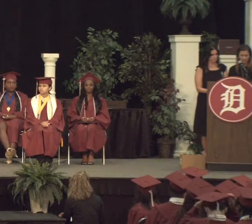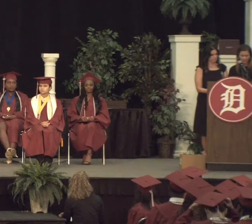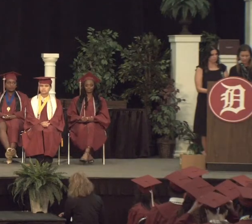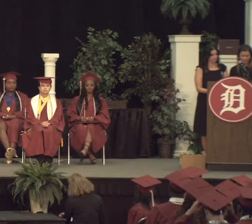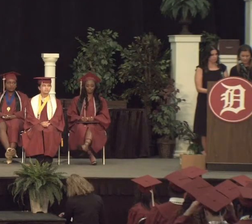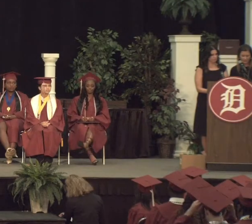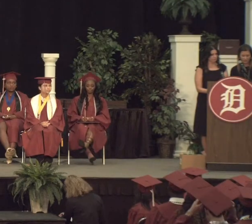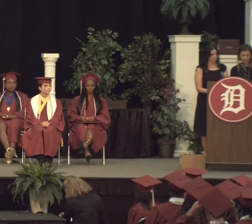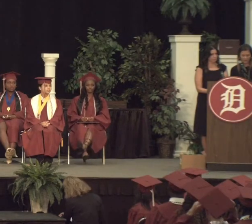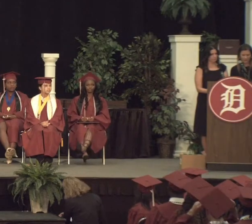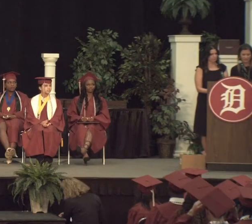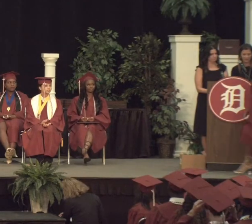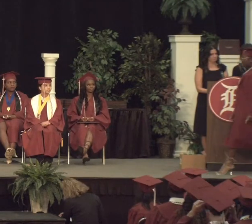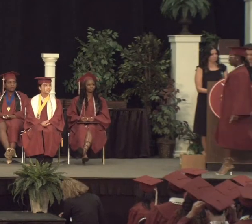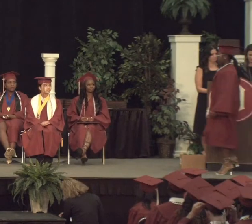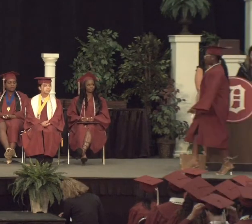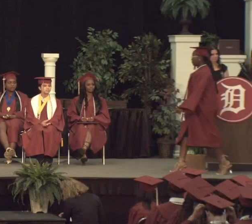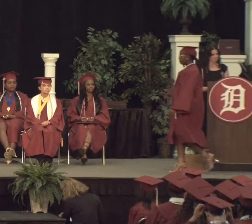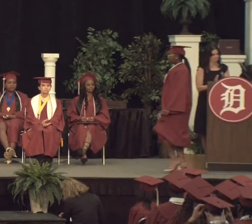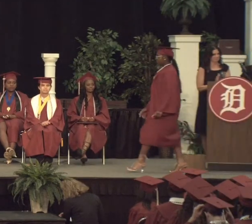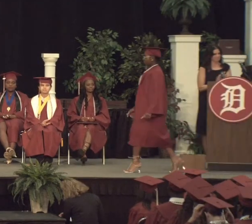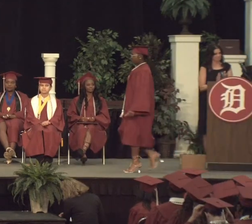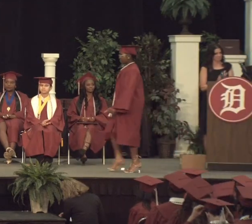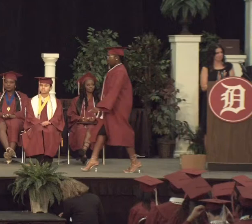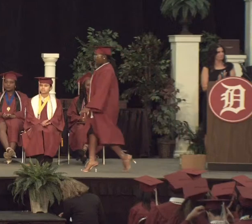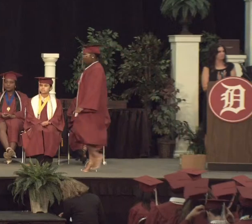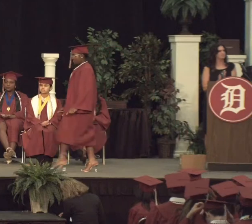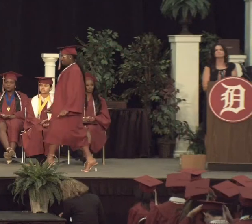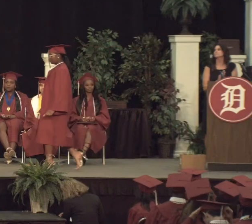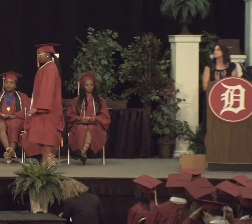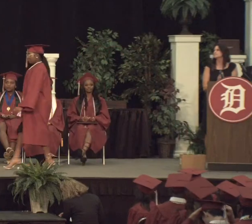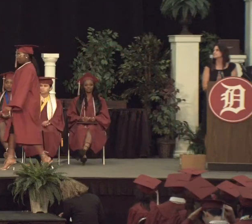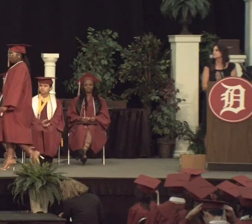Kennedy Bankston, cum laude.